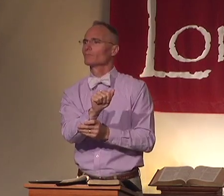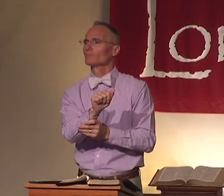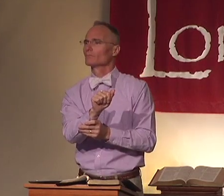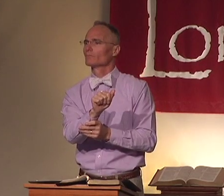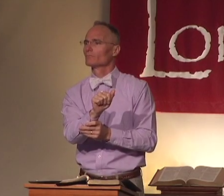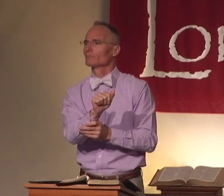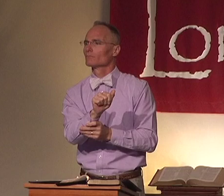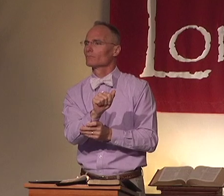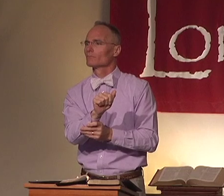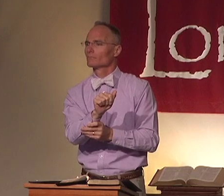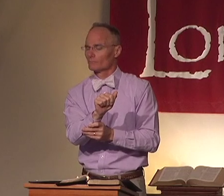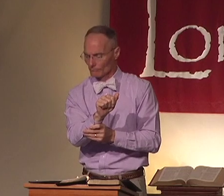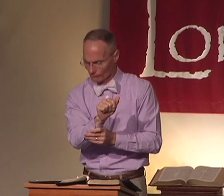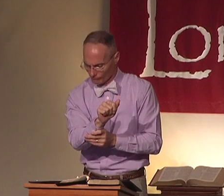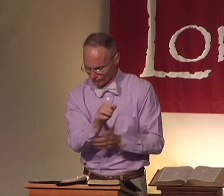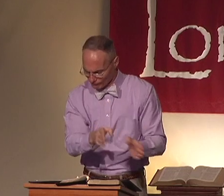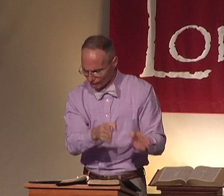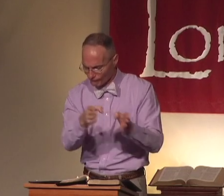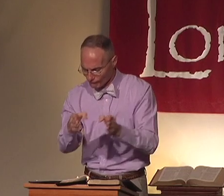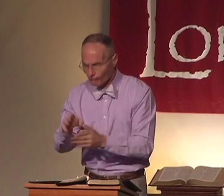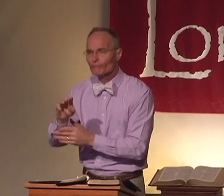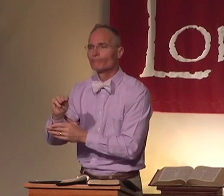and found it to be empty.